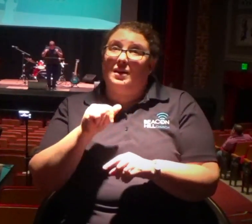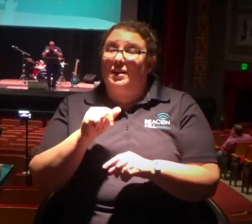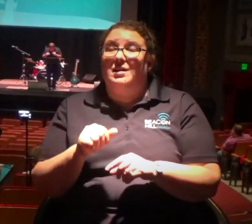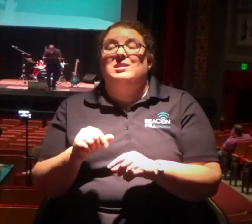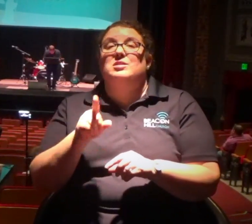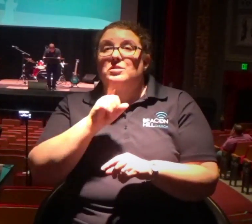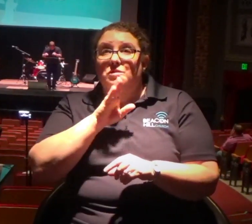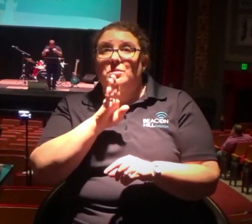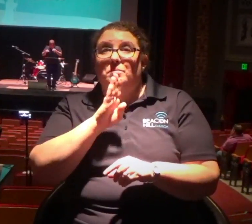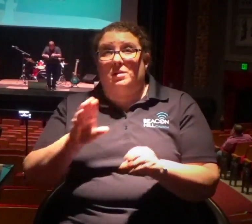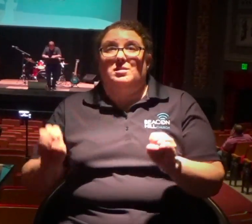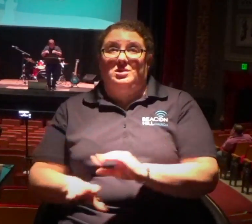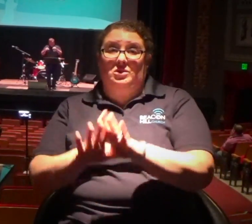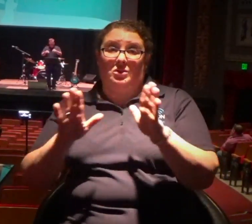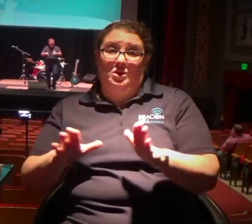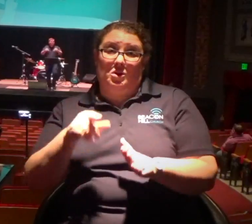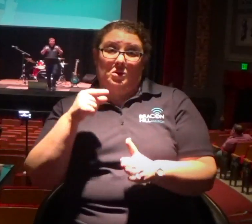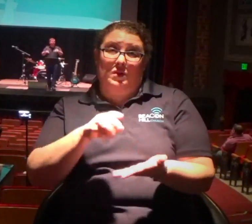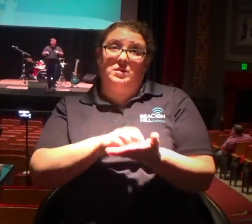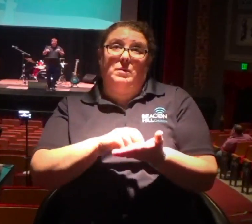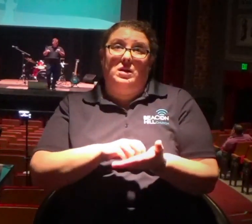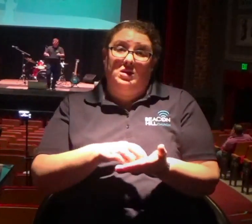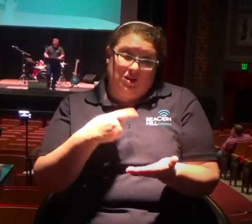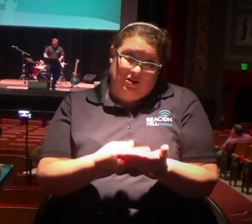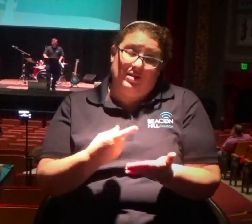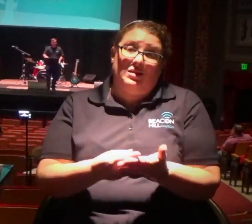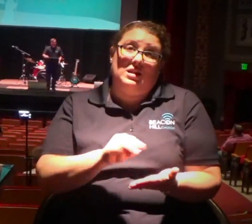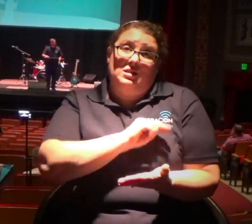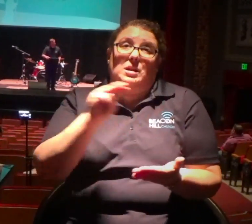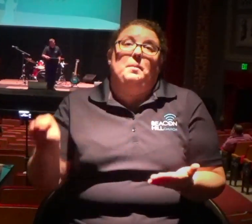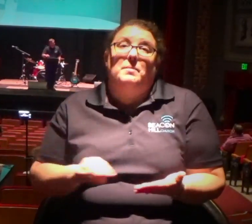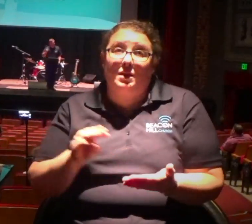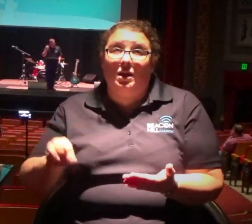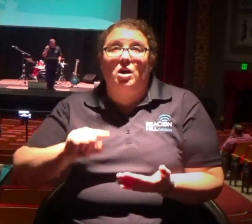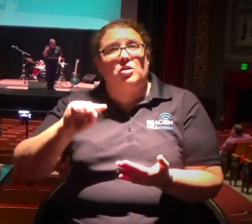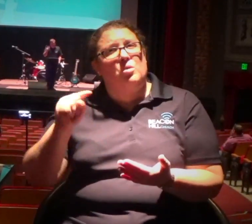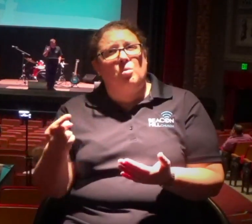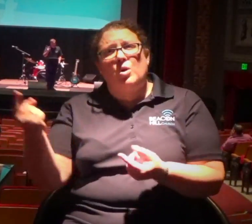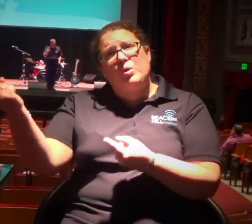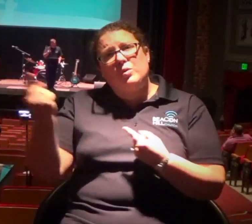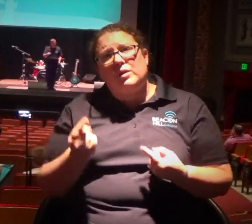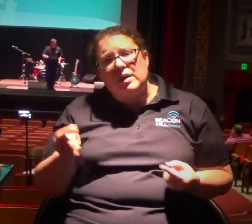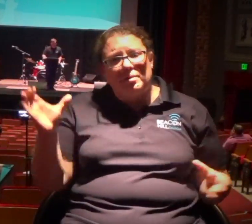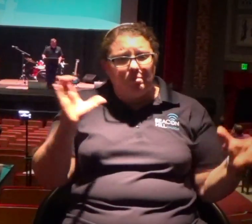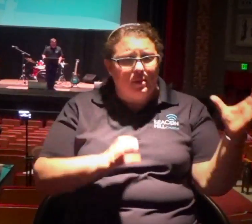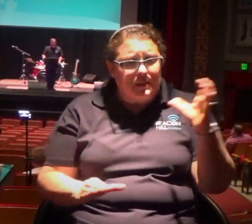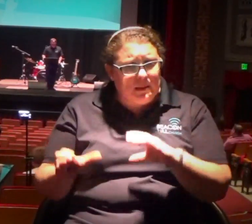the Messiah, the one who came to seek and save that which is lost. And Isaiah wasn't afraid to share that truth with